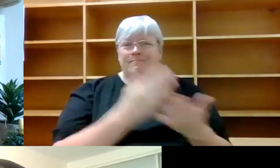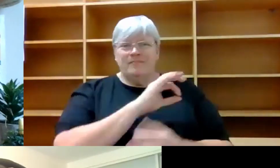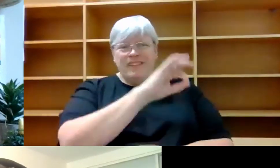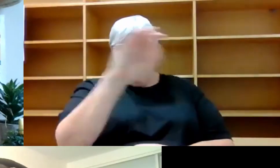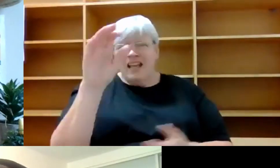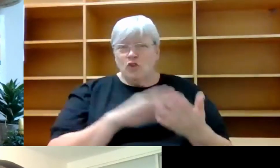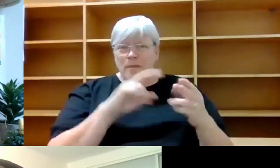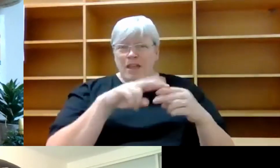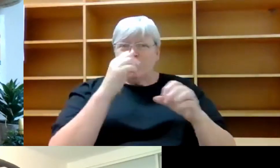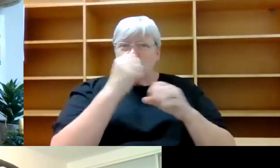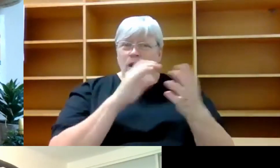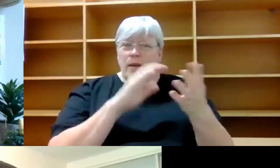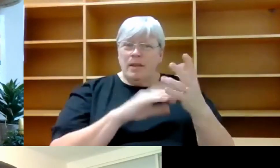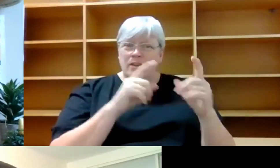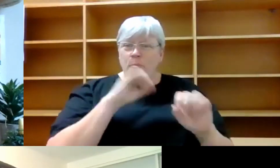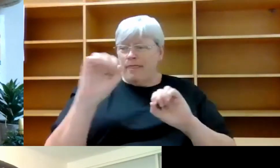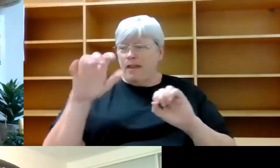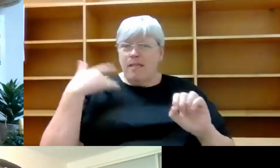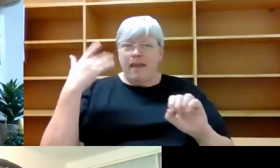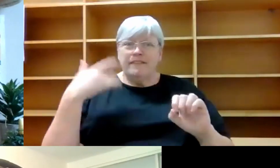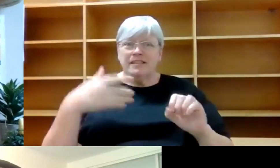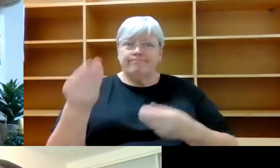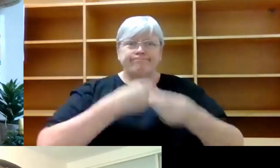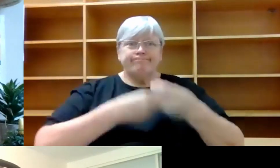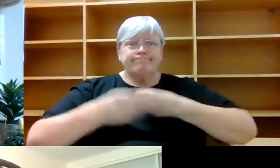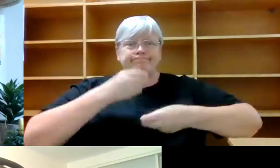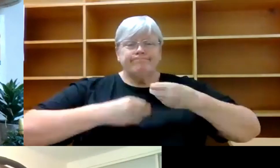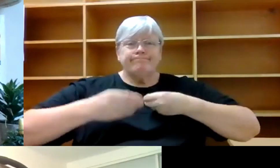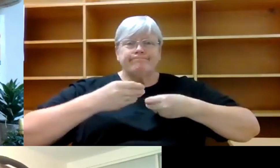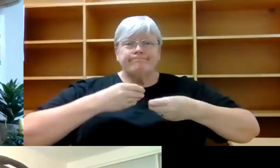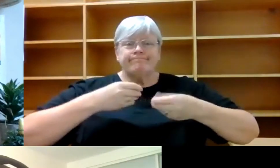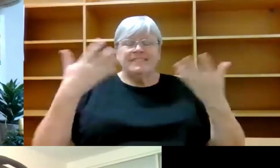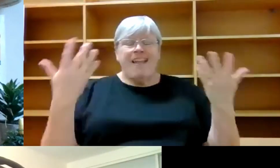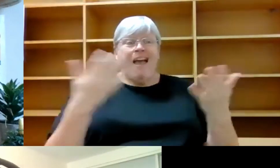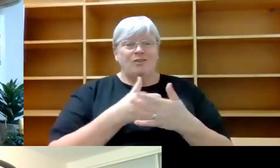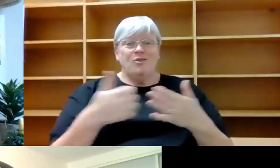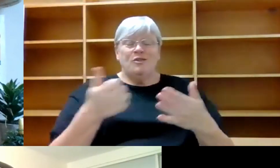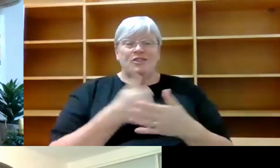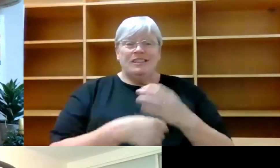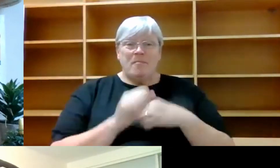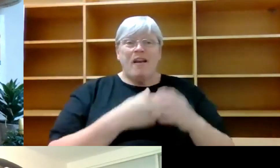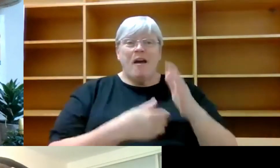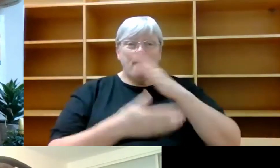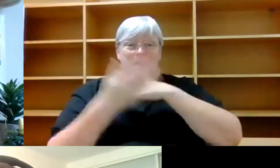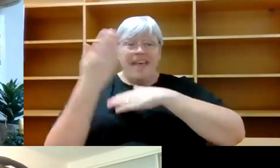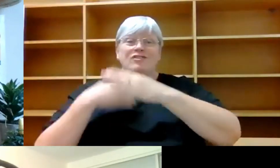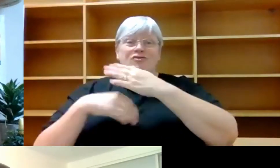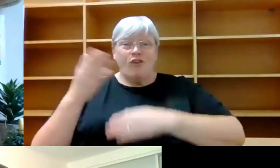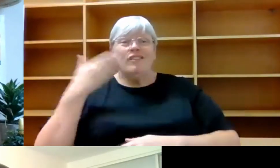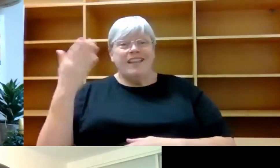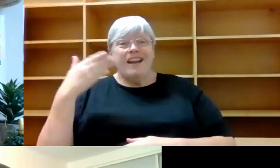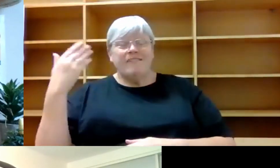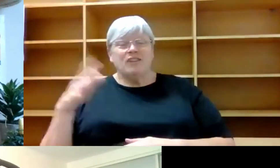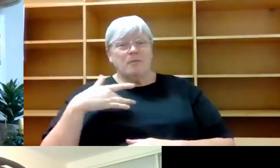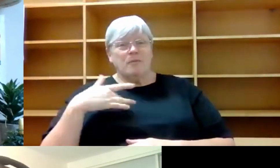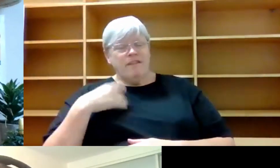your grandparents about their lives. And usually that's a gateway into historical narratives, when you can sense an idea of